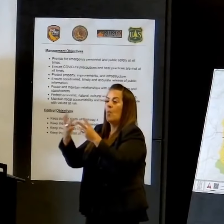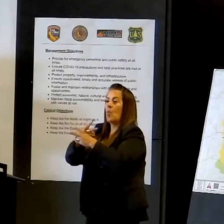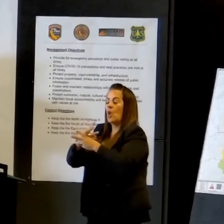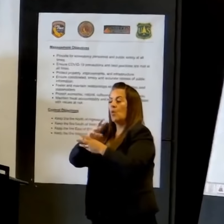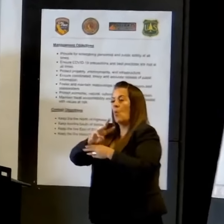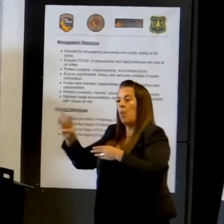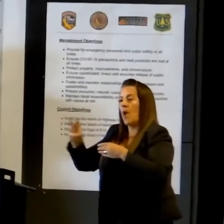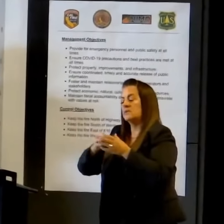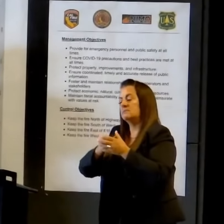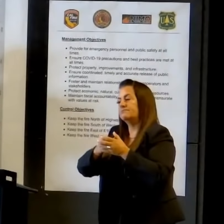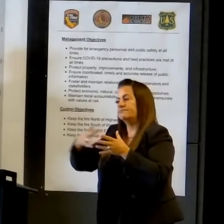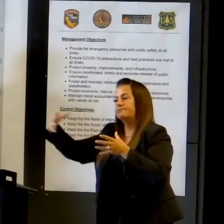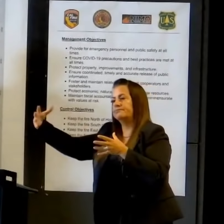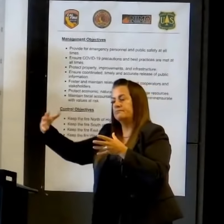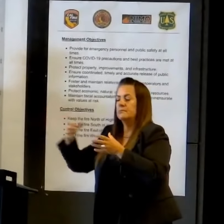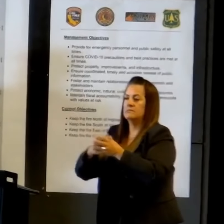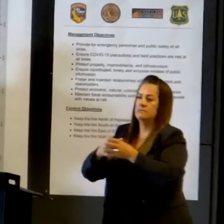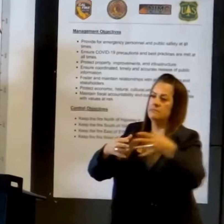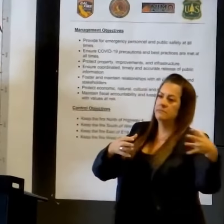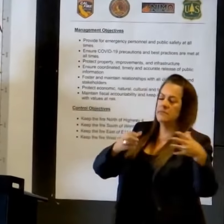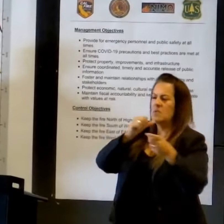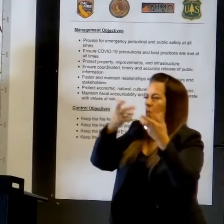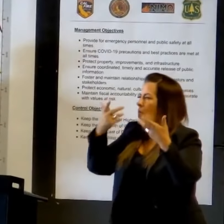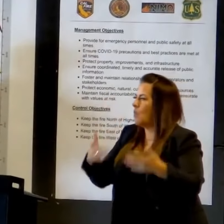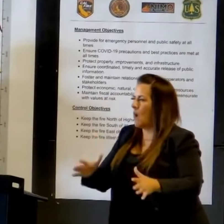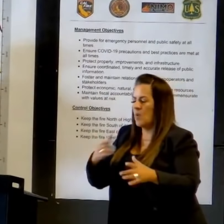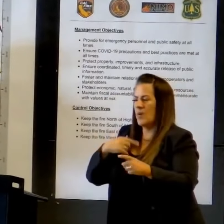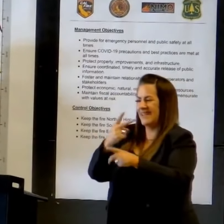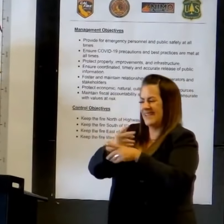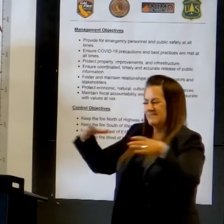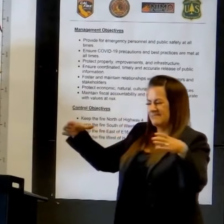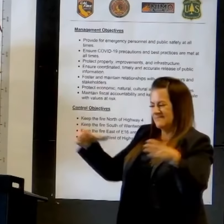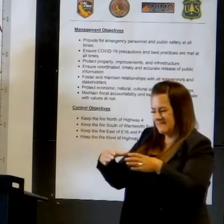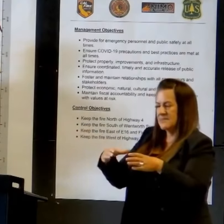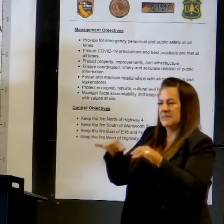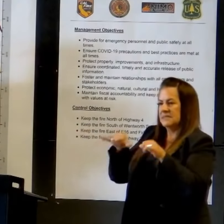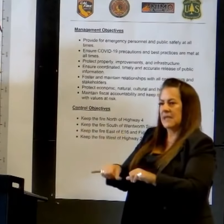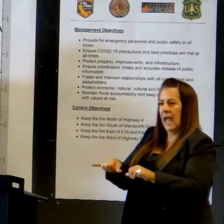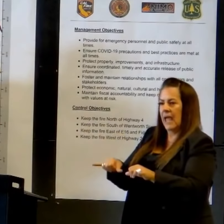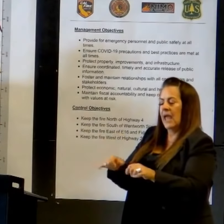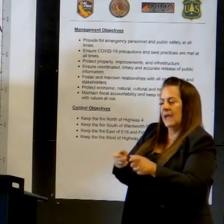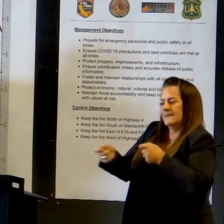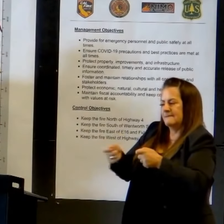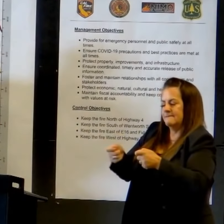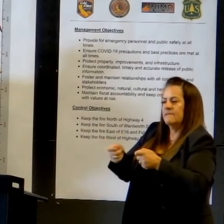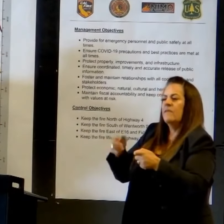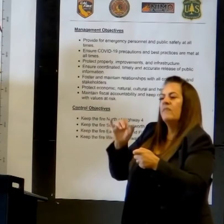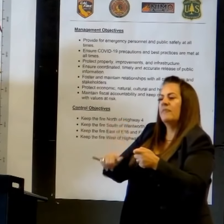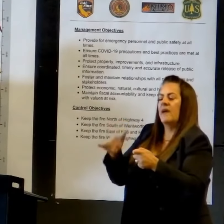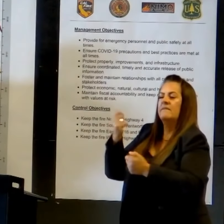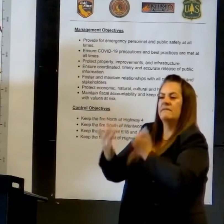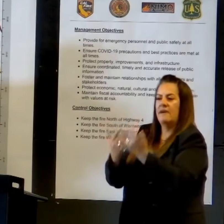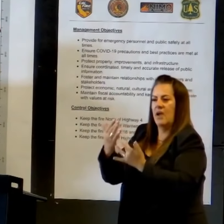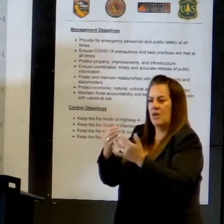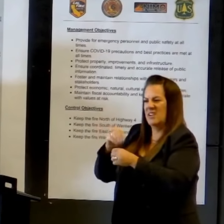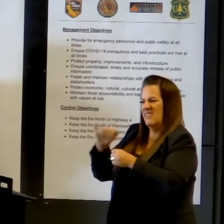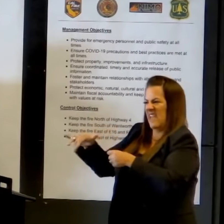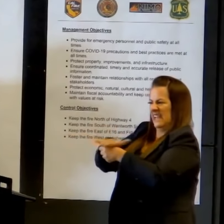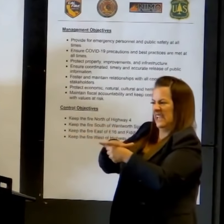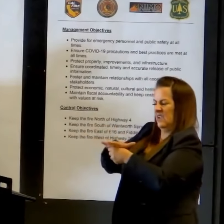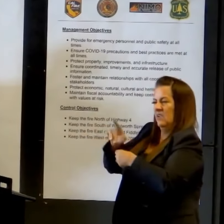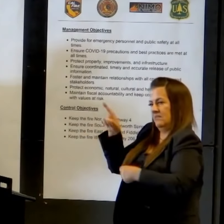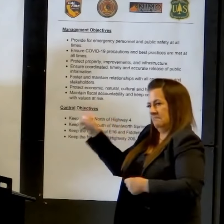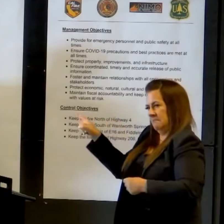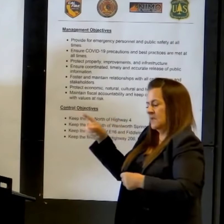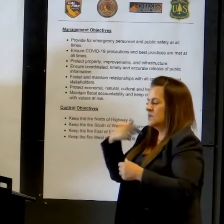into this later this weekend. We do not want this fire spread to come back any further this way. So we're actively engaged way up high here into the